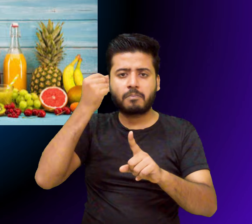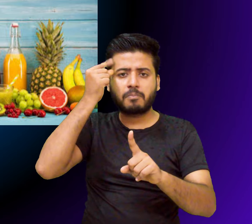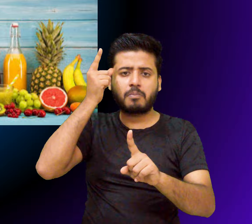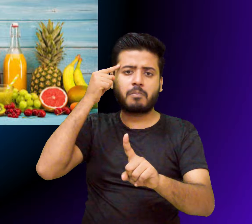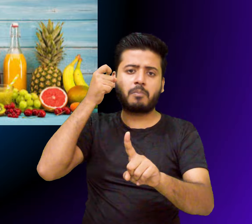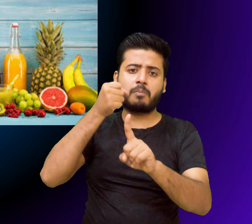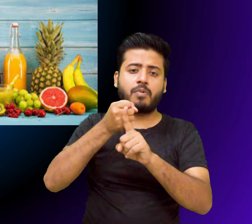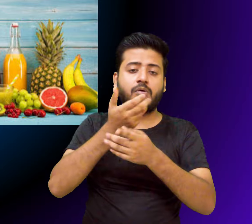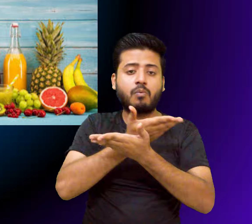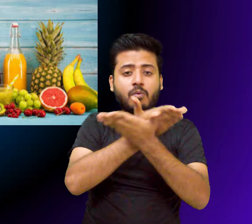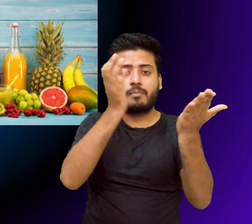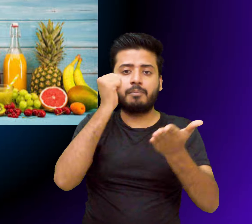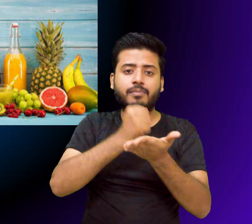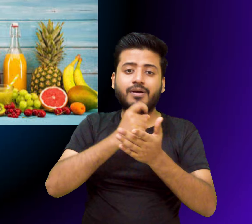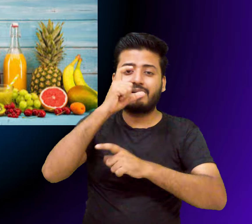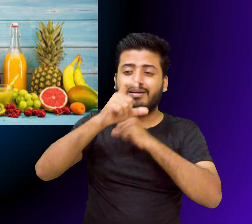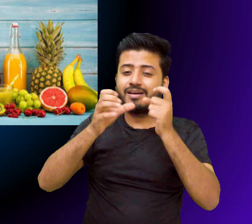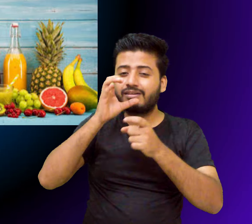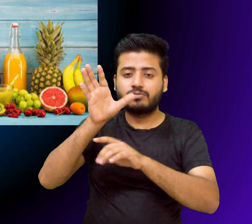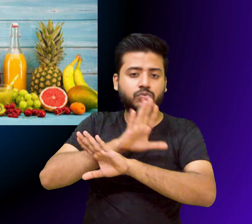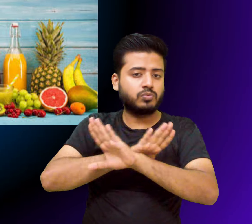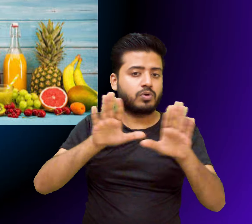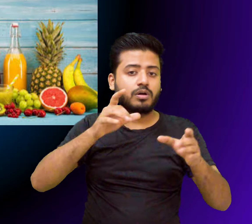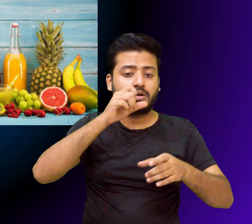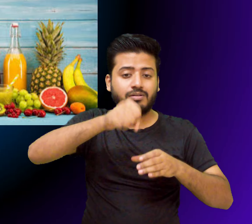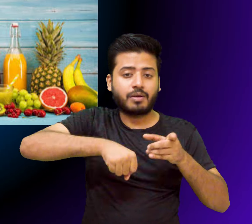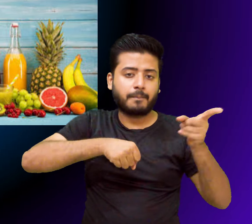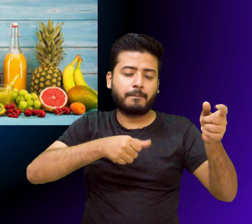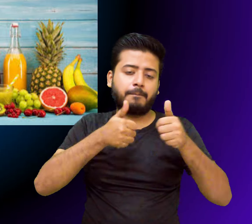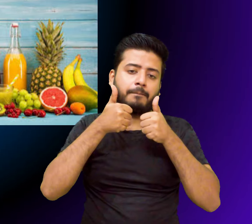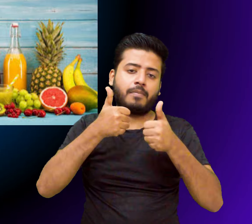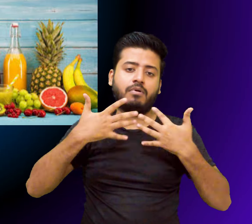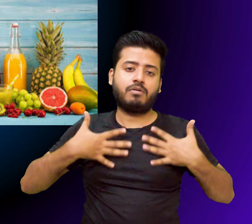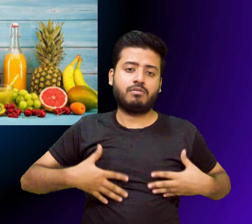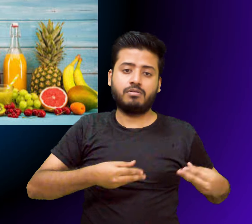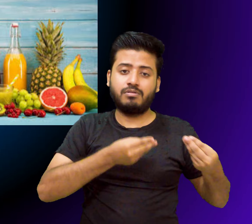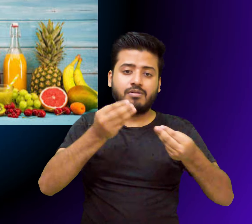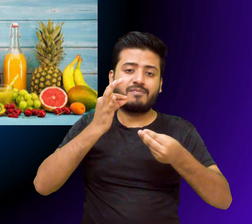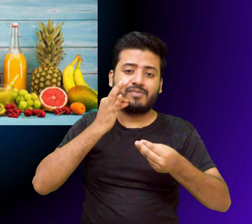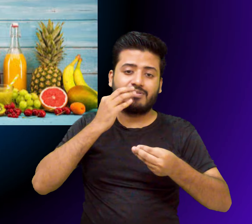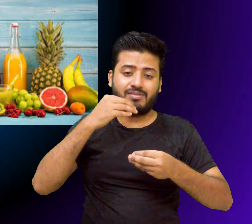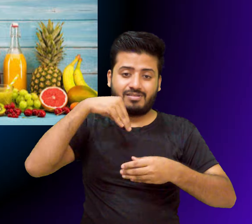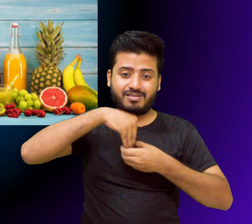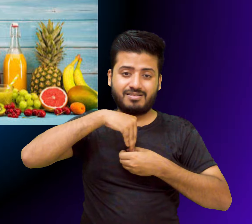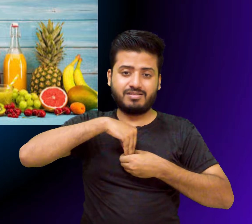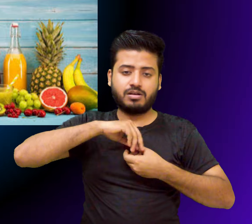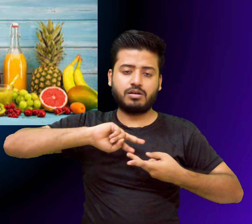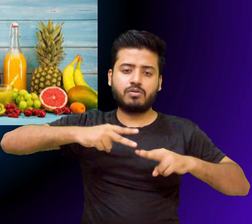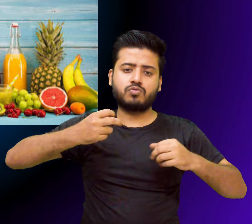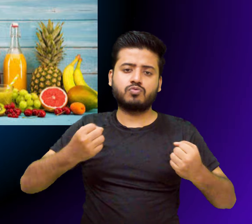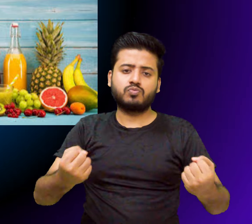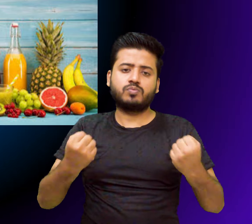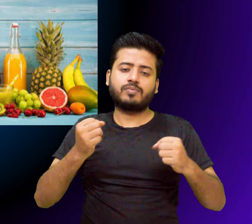more fruit per serving. Flavor profile: made only from mango pulp and sugarcane juice, though a few customer reviews mention an